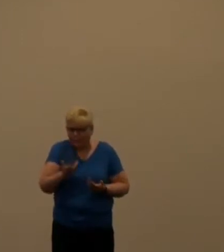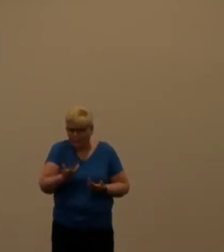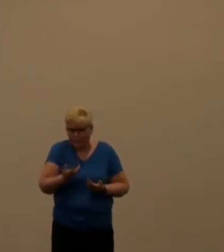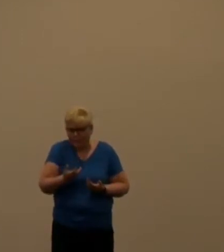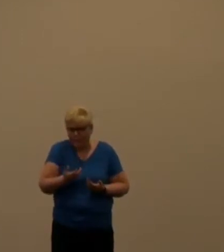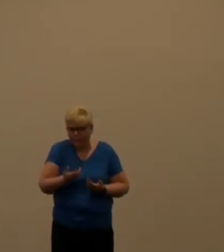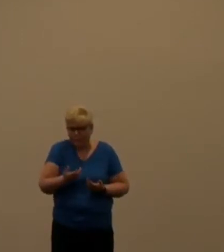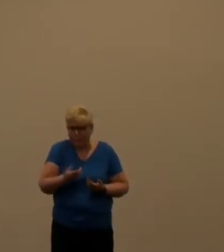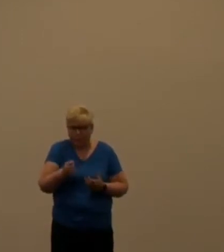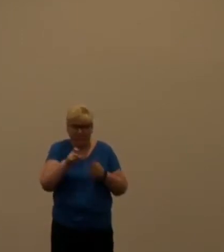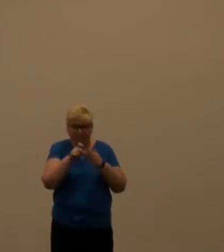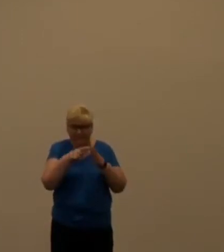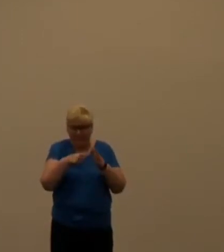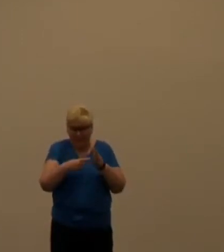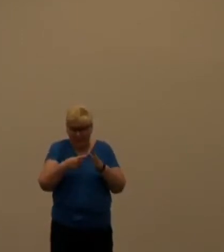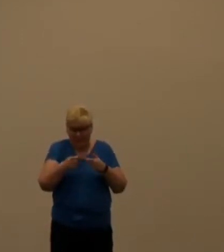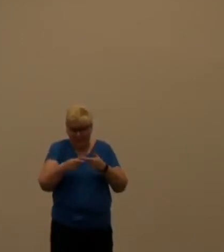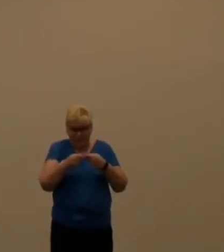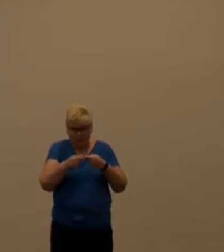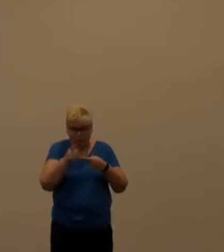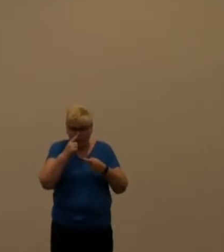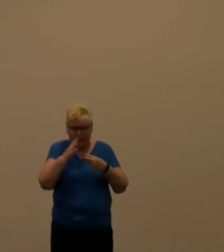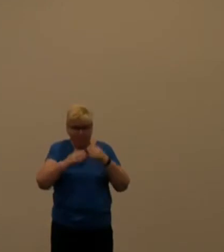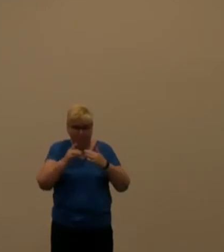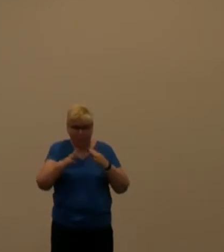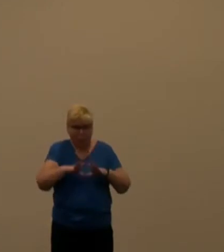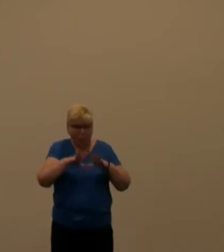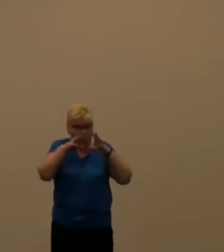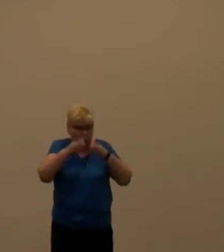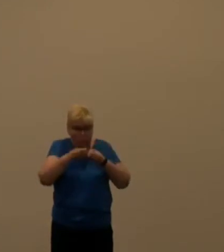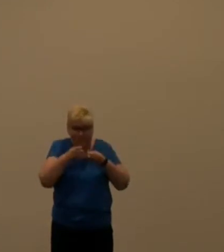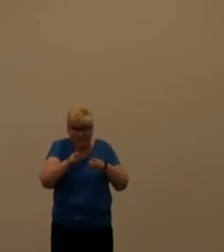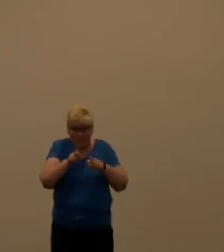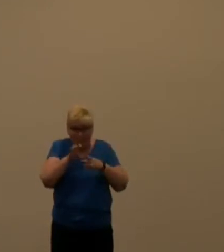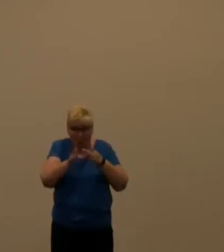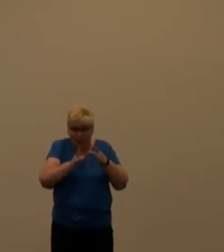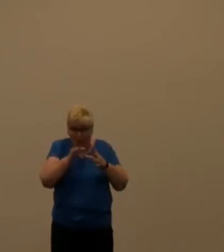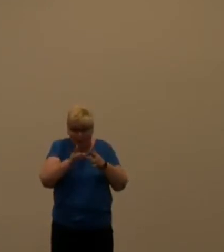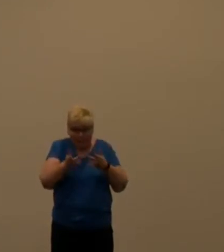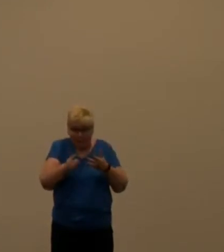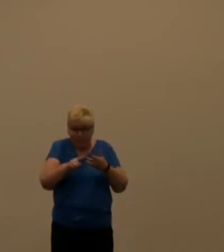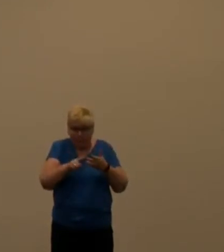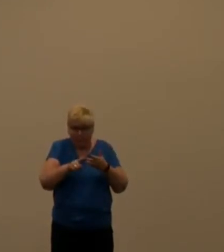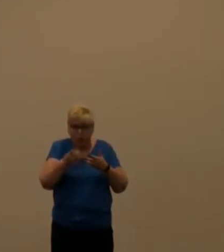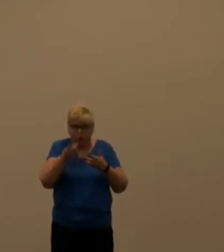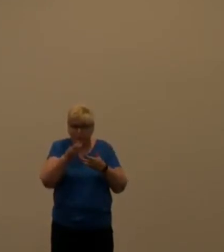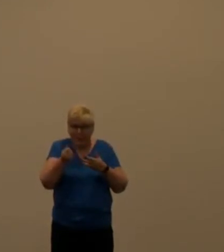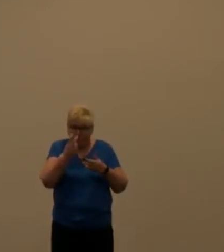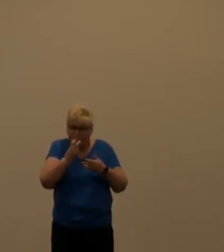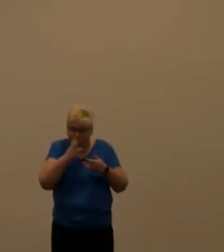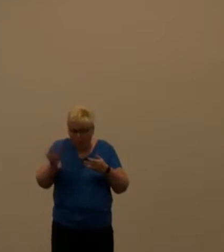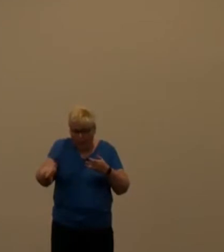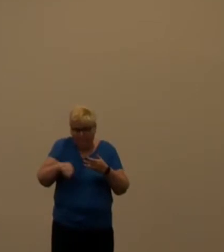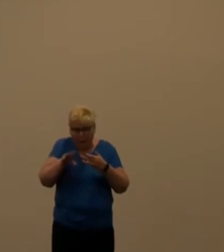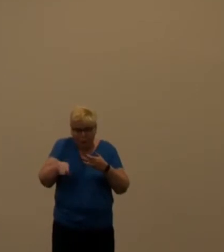have data. You can build a whole new system online, so just migrating some parts of your existing system